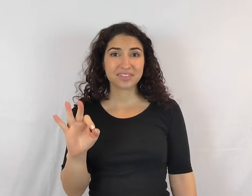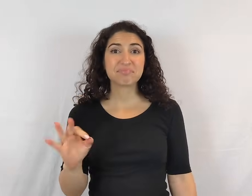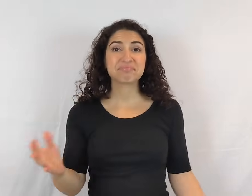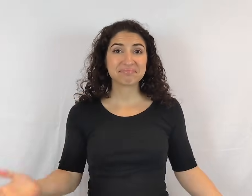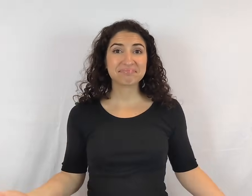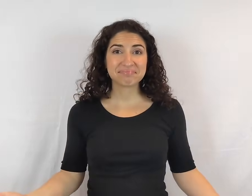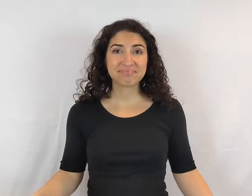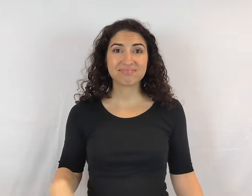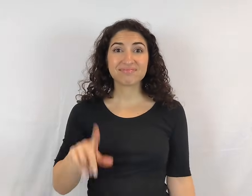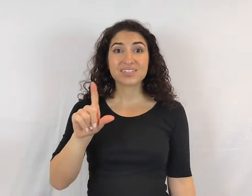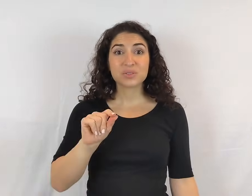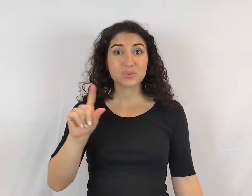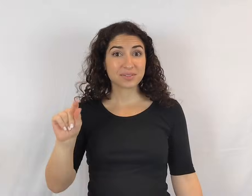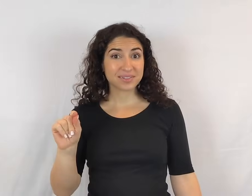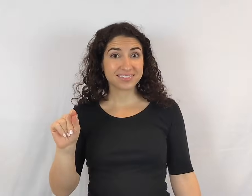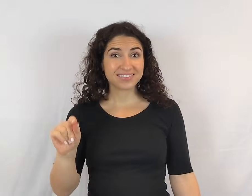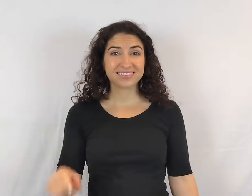2019, 2020,